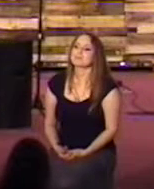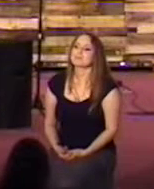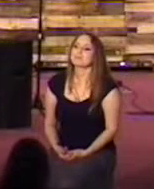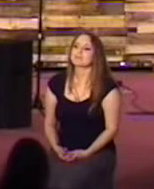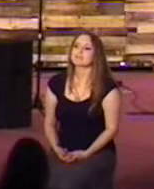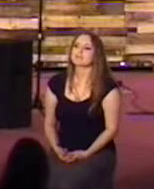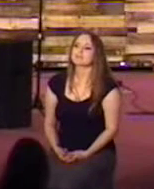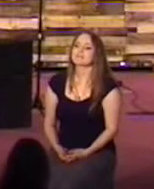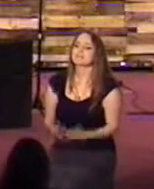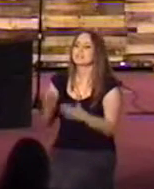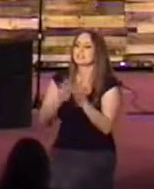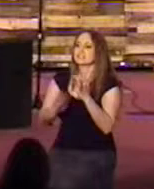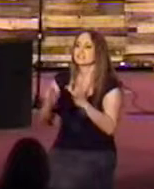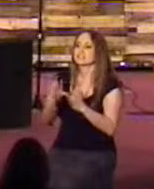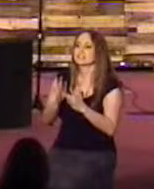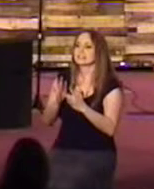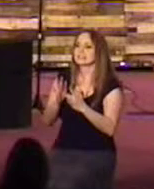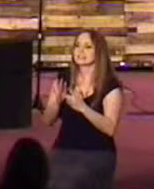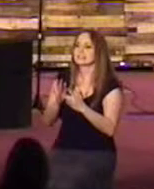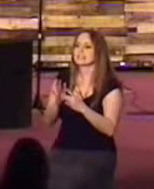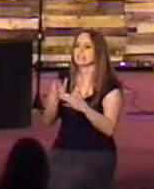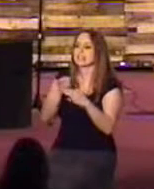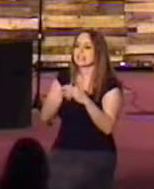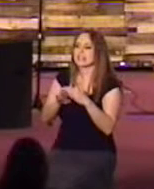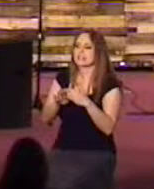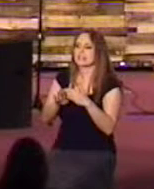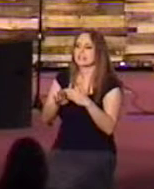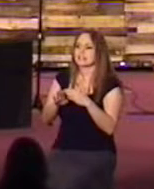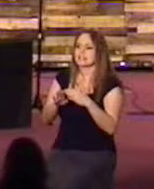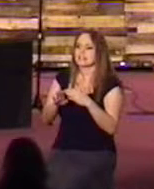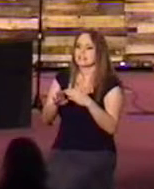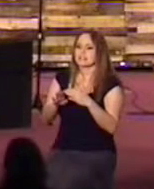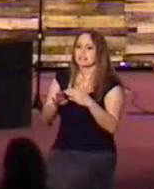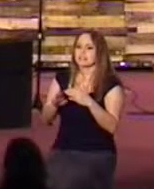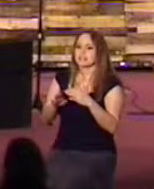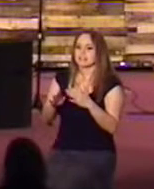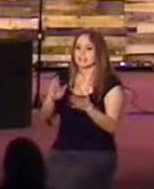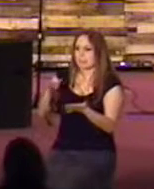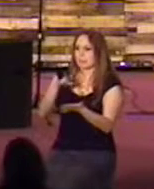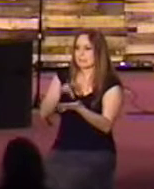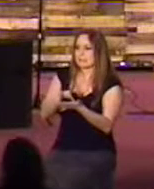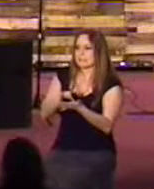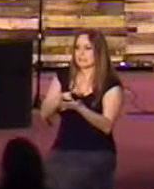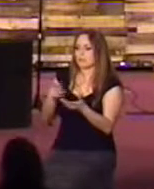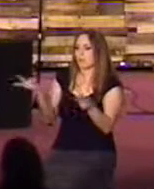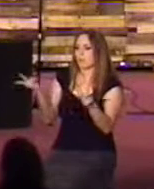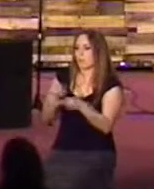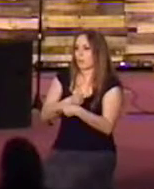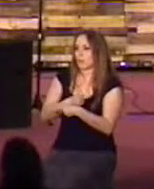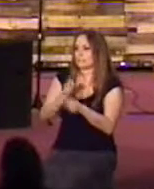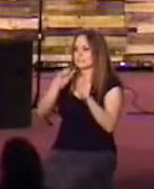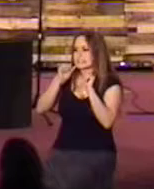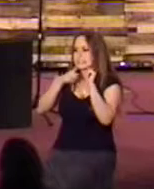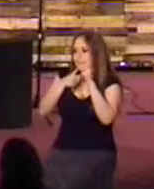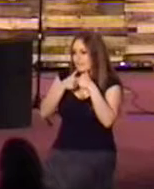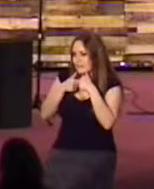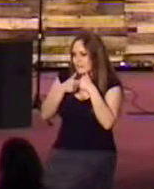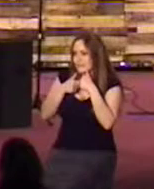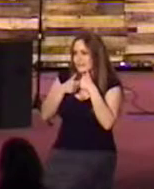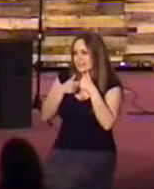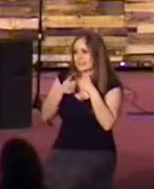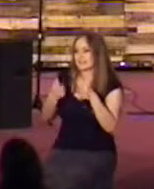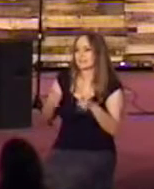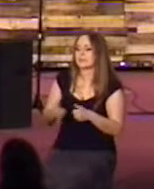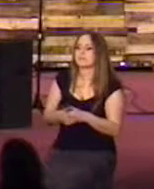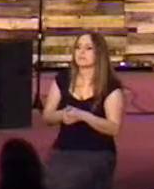Jesus is in the midst of what is going to be the worst suffering anyone has ever endured. He is looking to